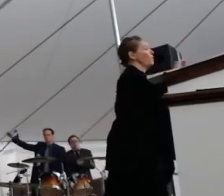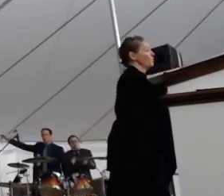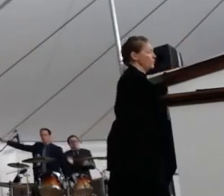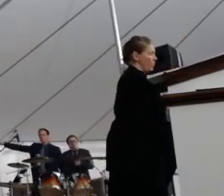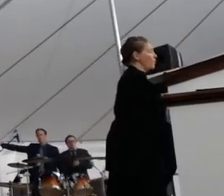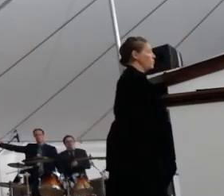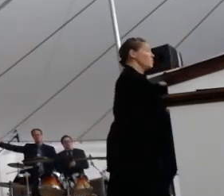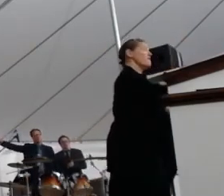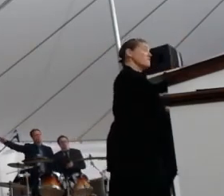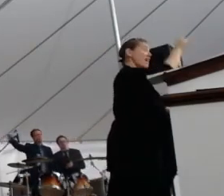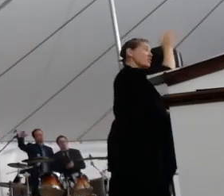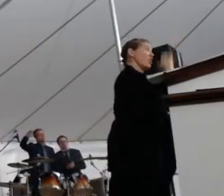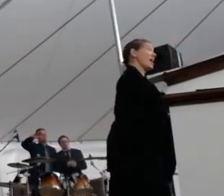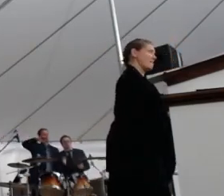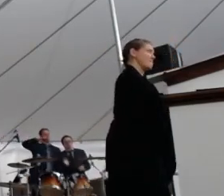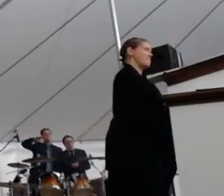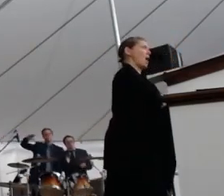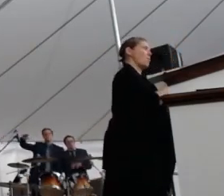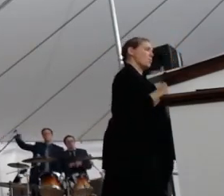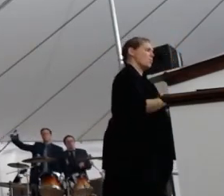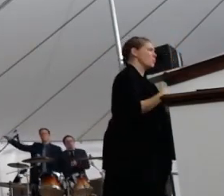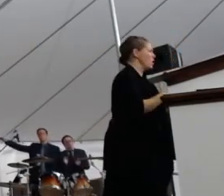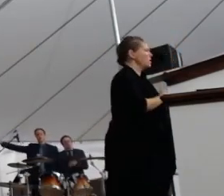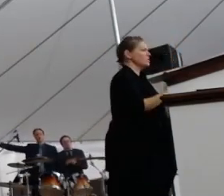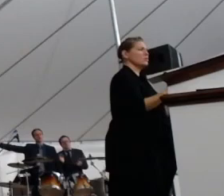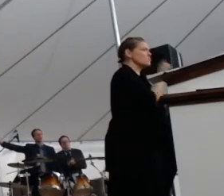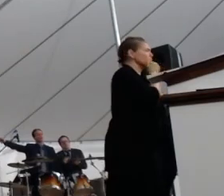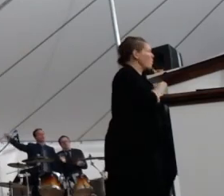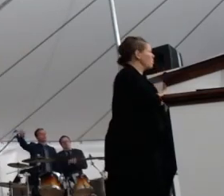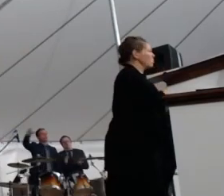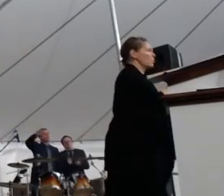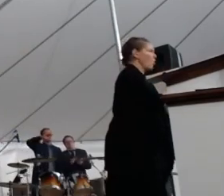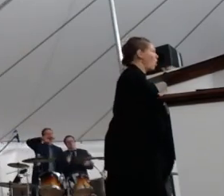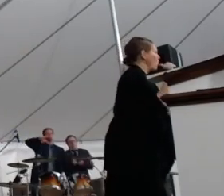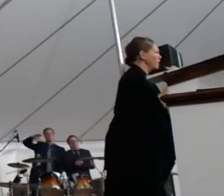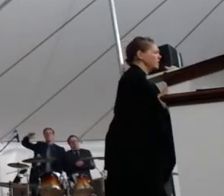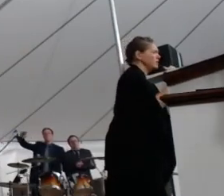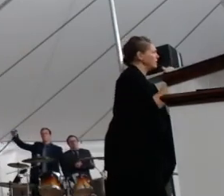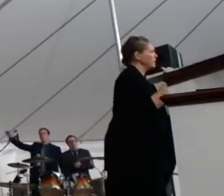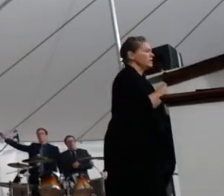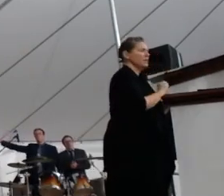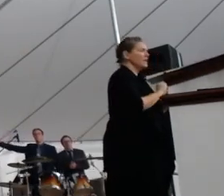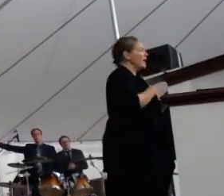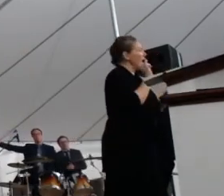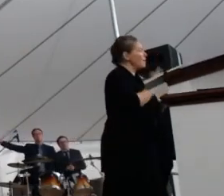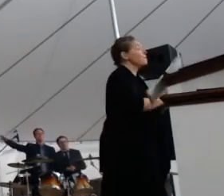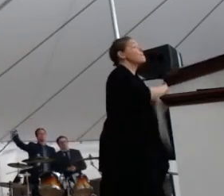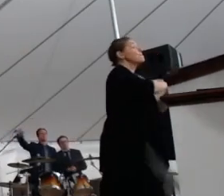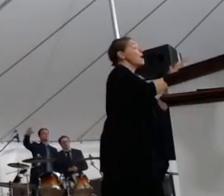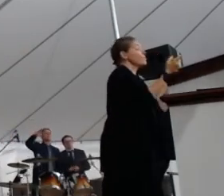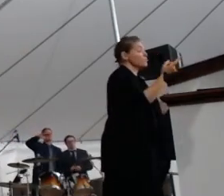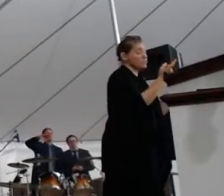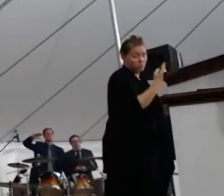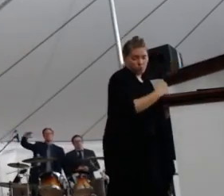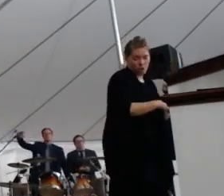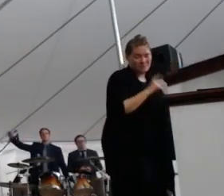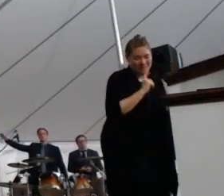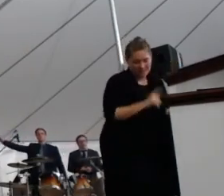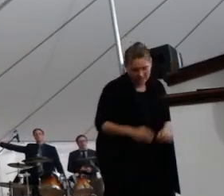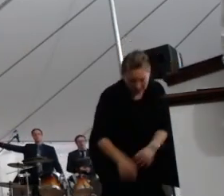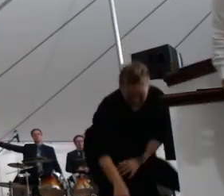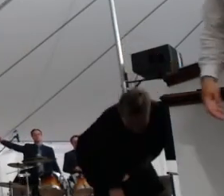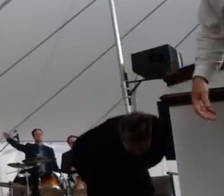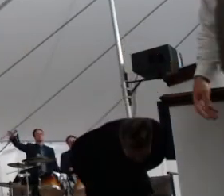And you'll find out there ain't nothing wrong with your calling. There ain't nothing wrong with you. It was the flow.